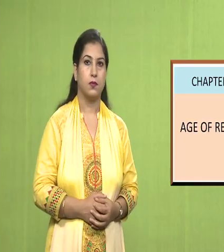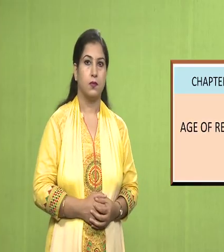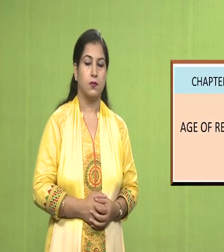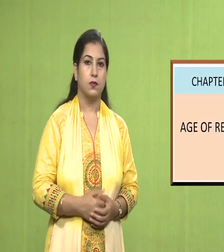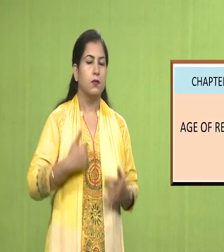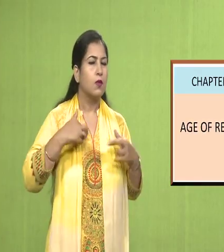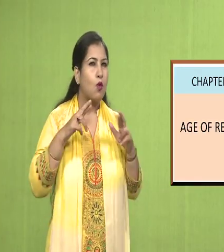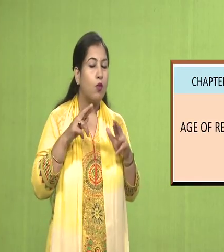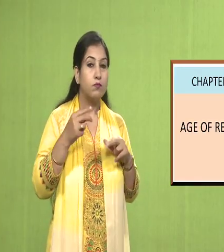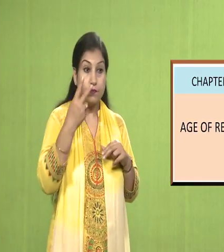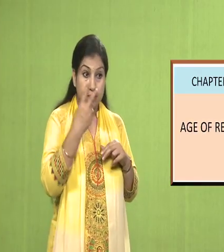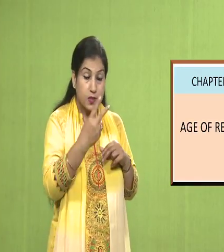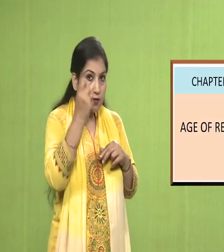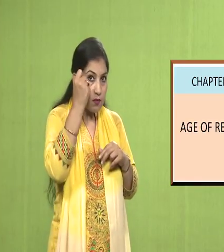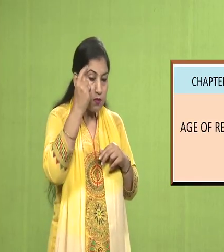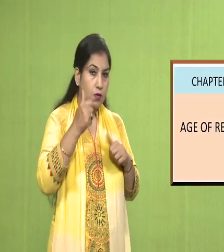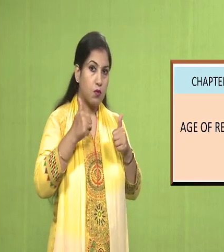I hope you will enjoy watching this video.